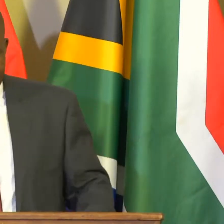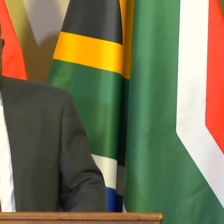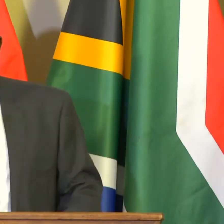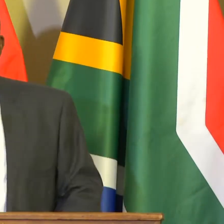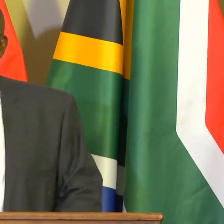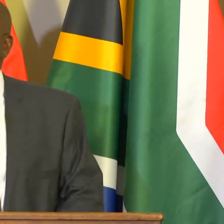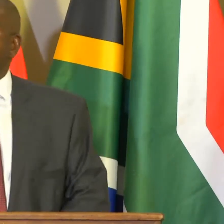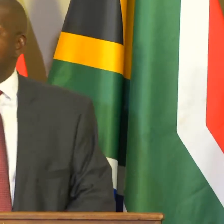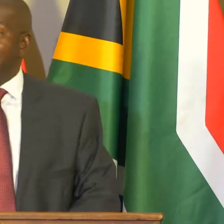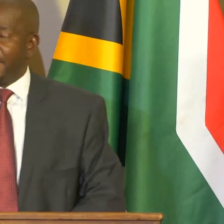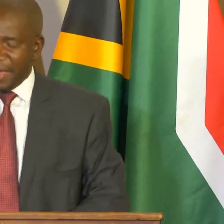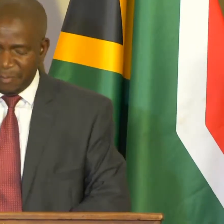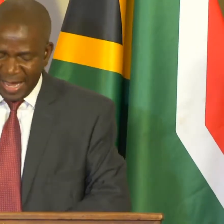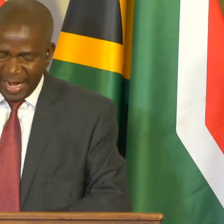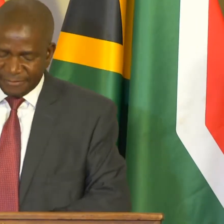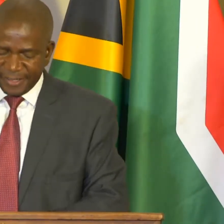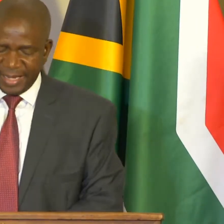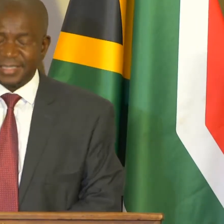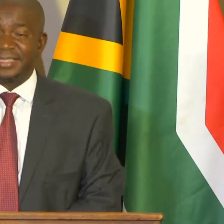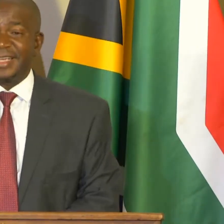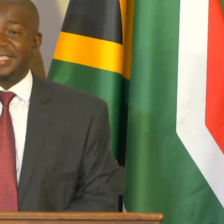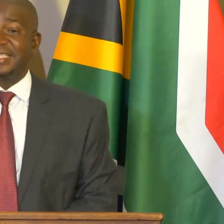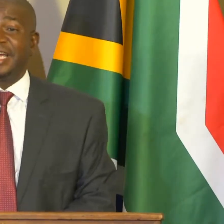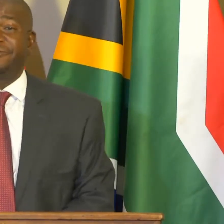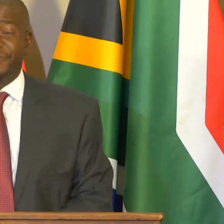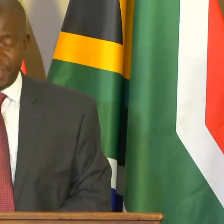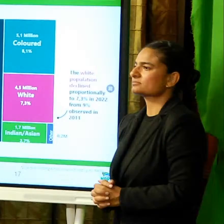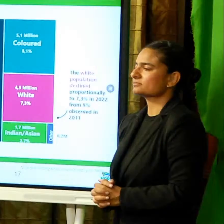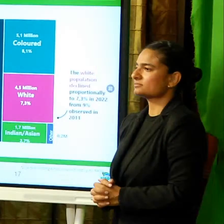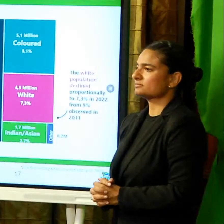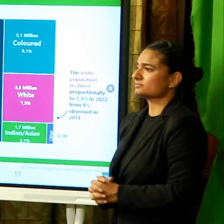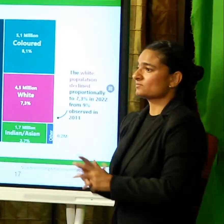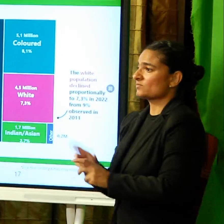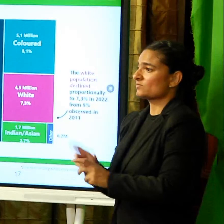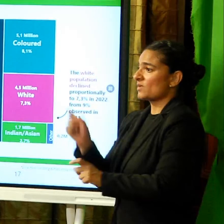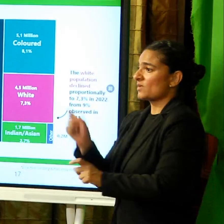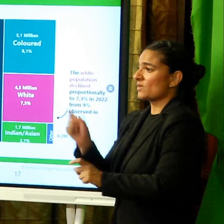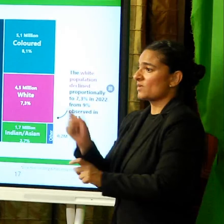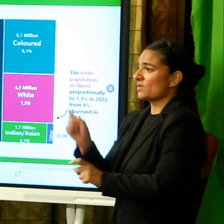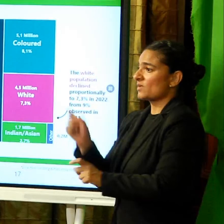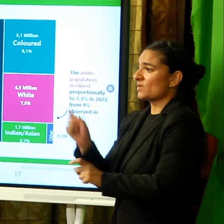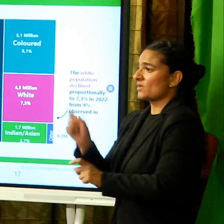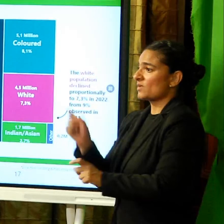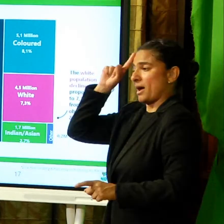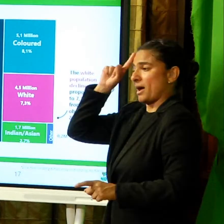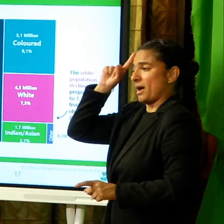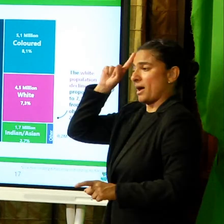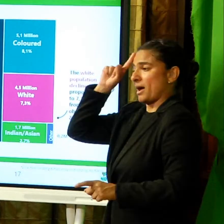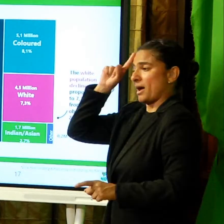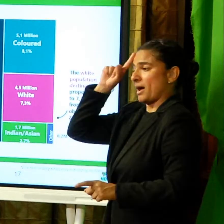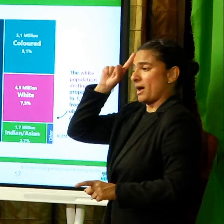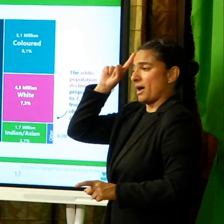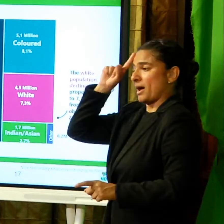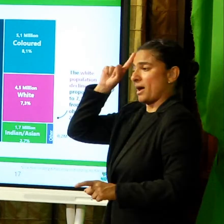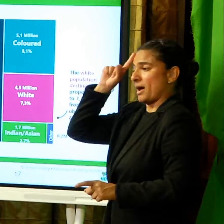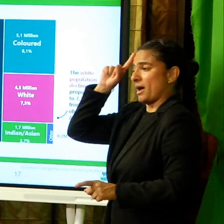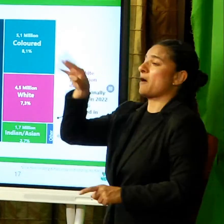Indeed, let us look at black Africans. They are sitting at 55 million. That is, they account